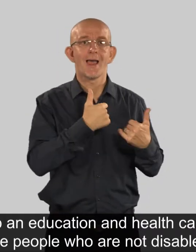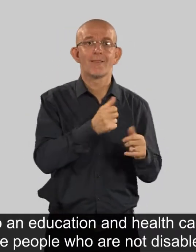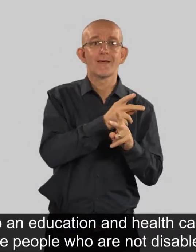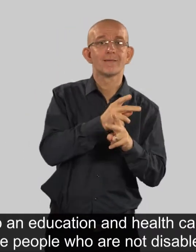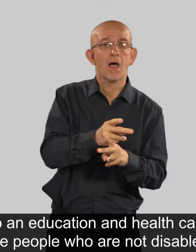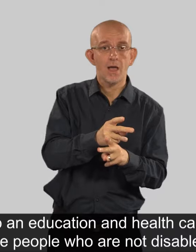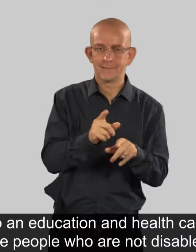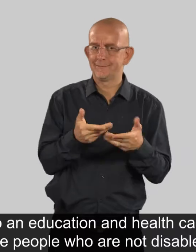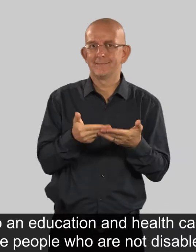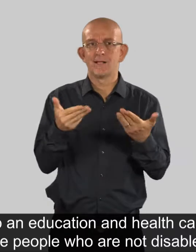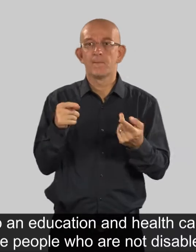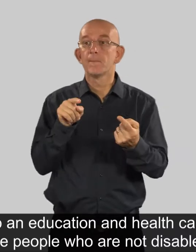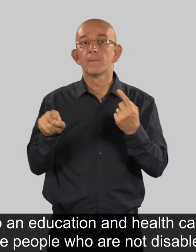not disabled.